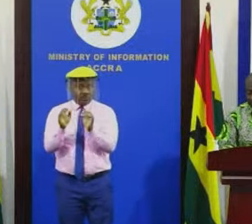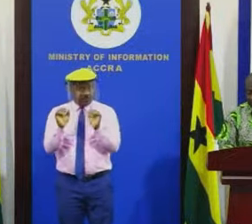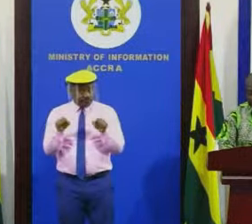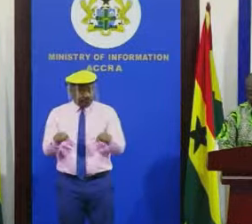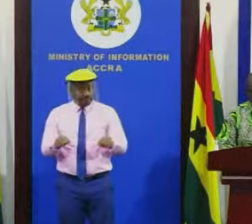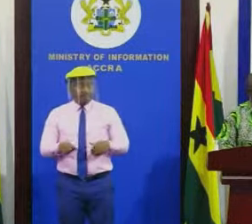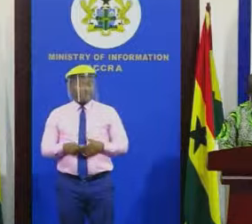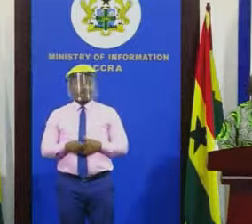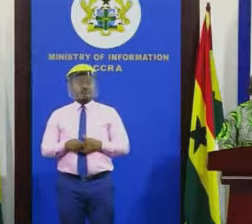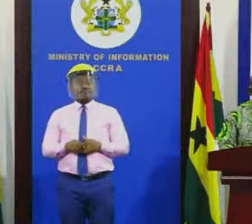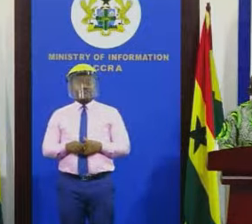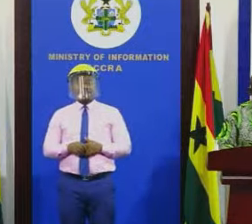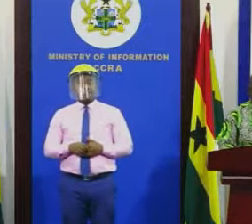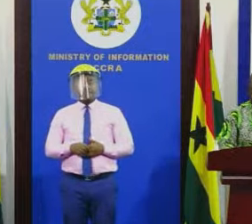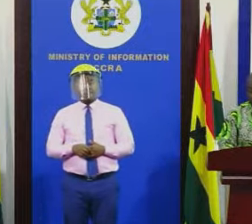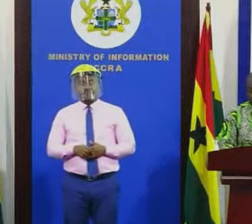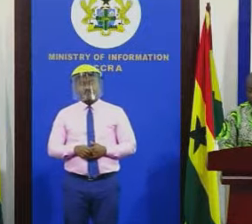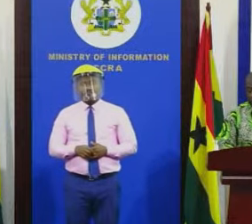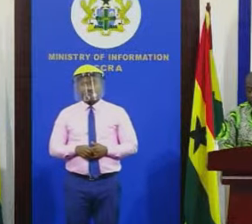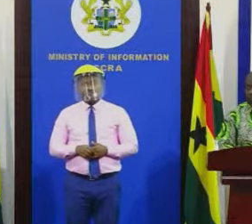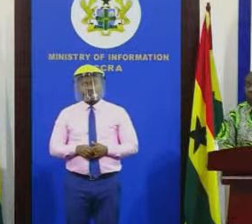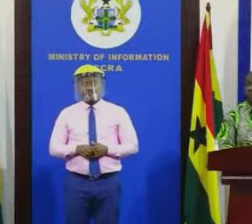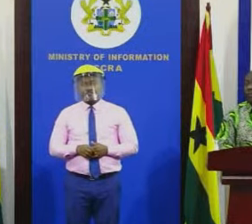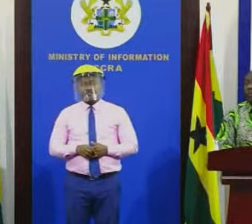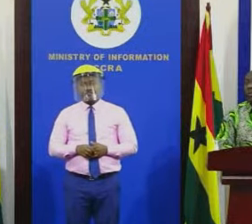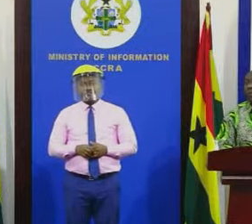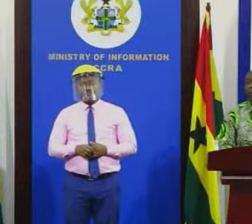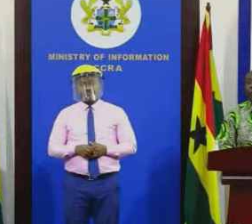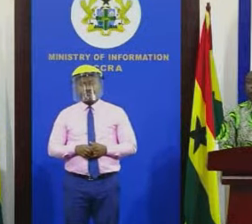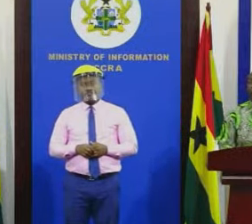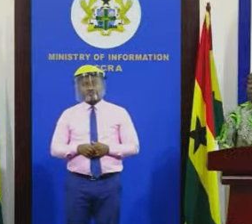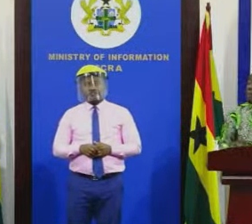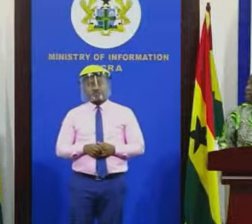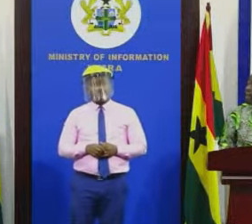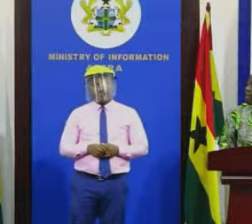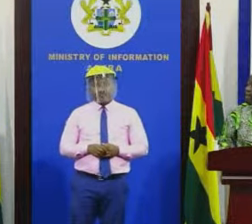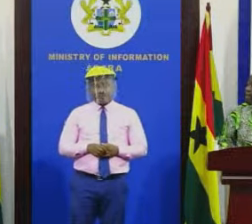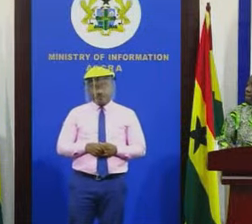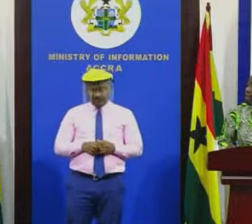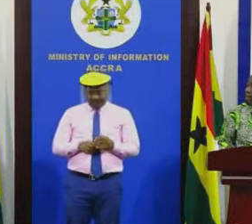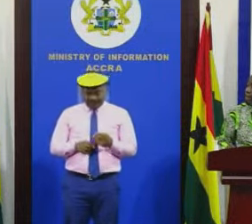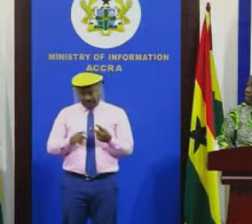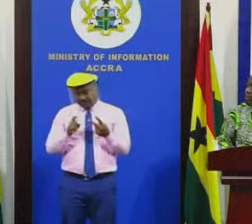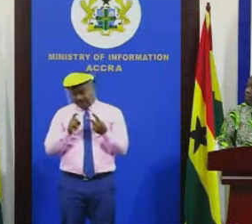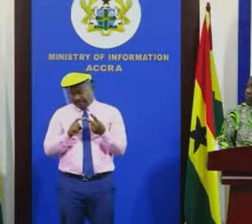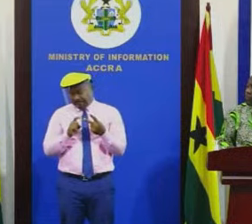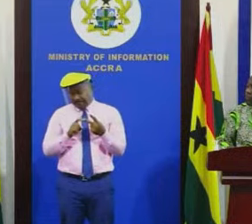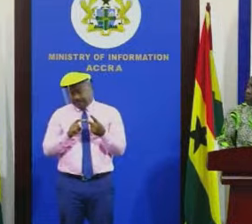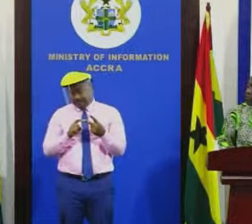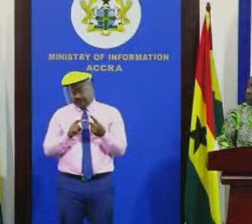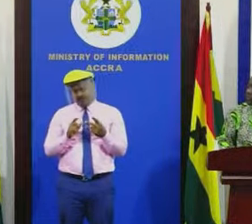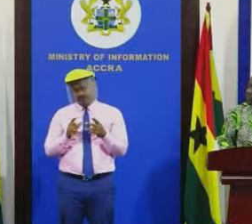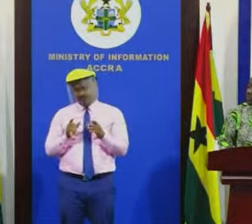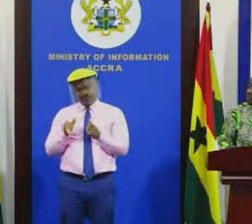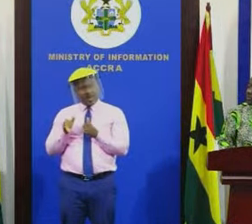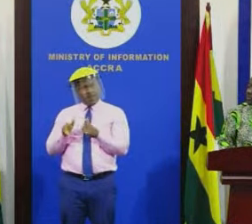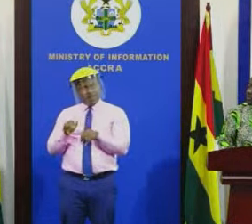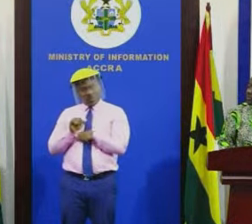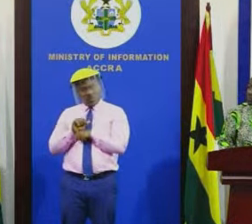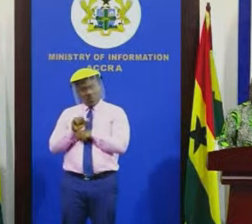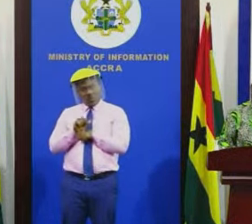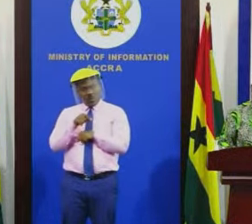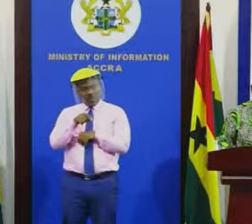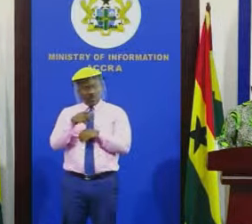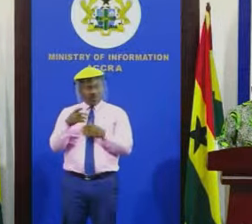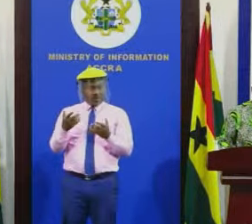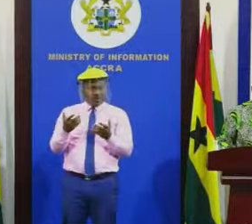be attracting our attention. Then in terms of the issue of somebody working in a vessel having